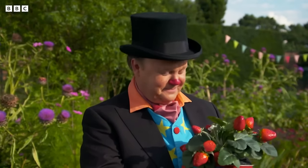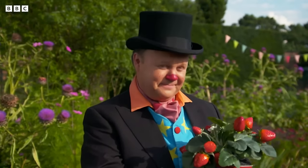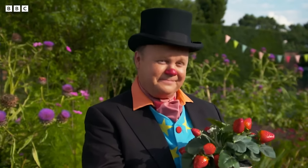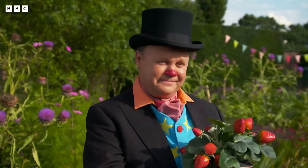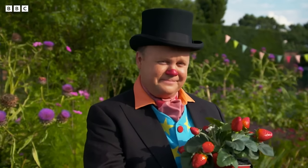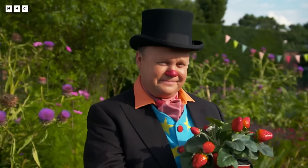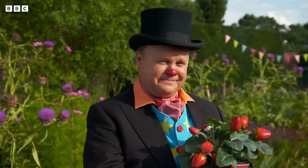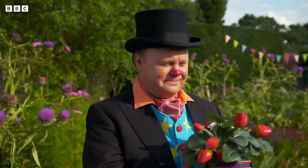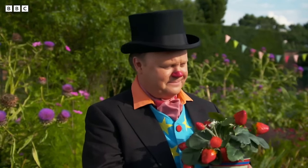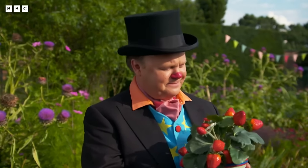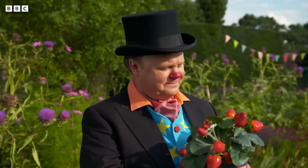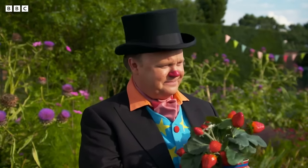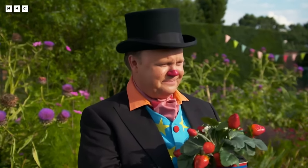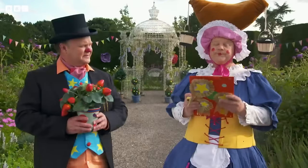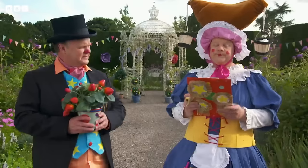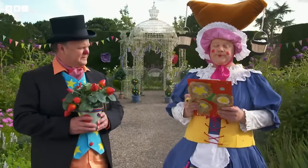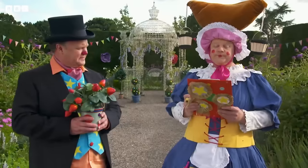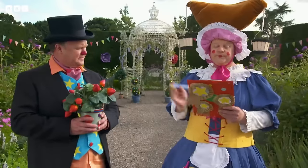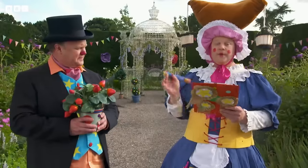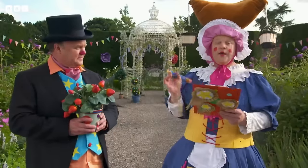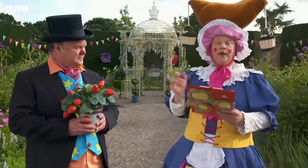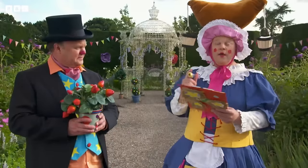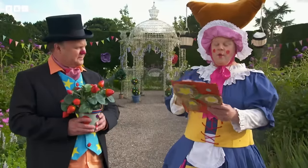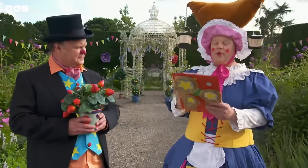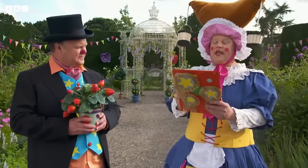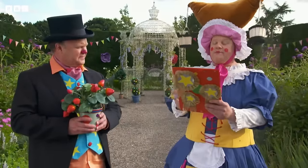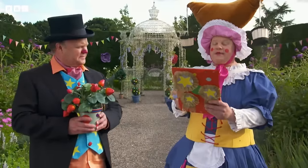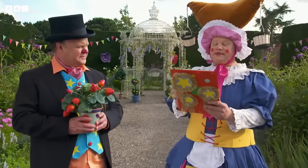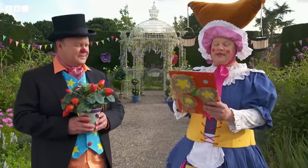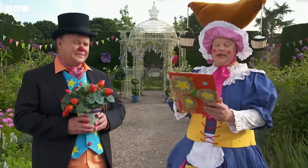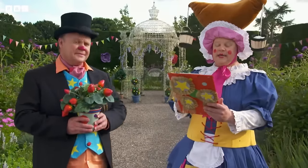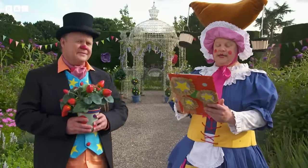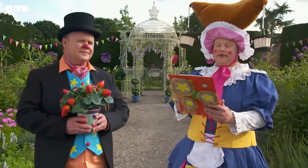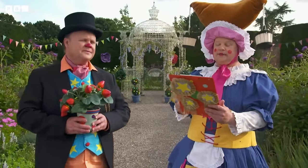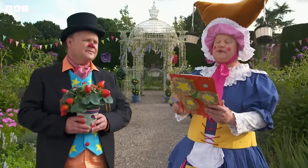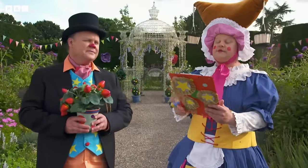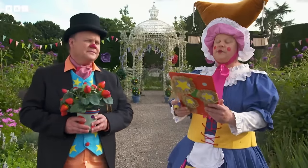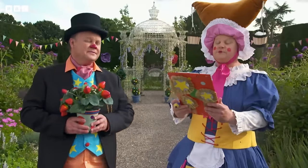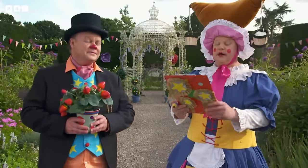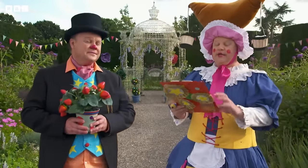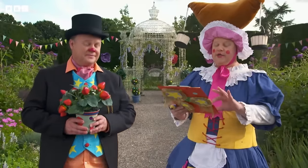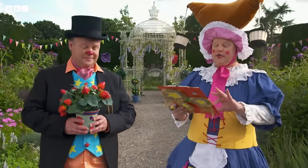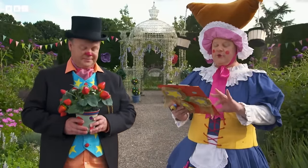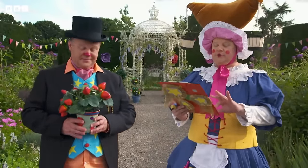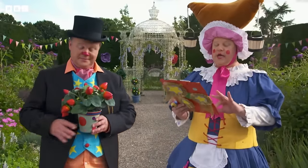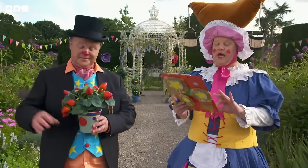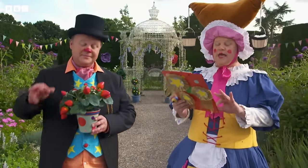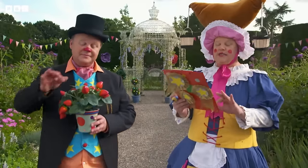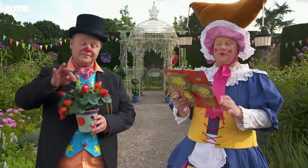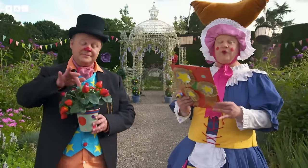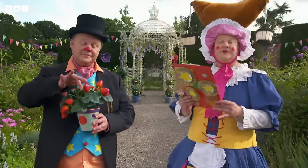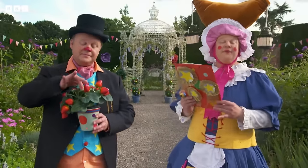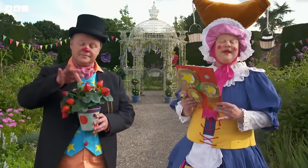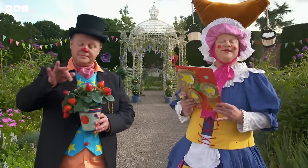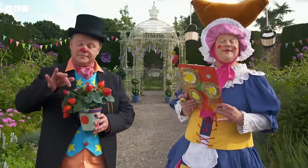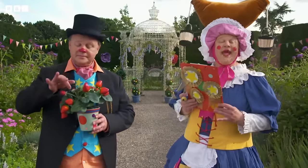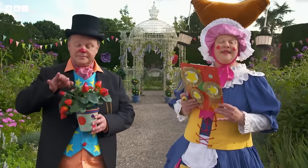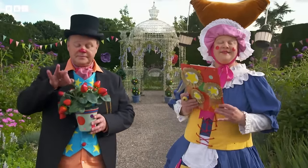Who else has entered the competition, Aunt Polly? Well, let me see. Consult my notes. Ah, yes, we've got